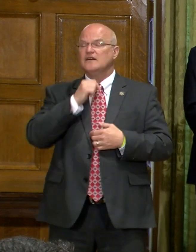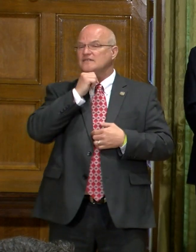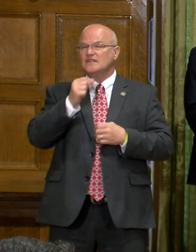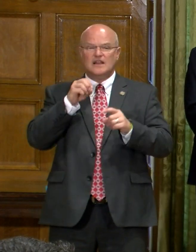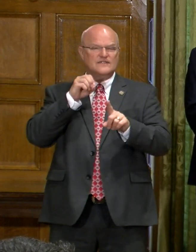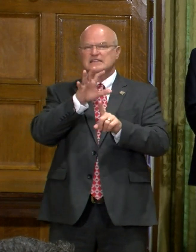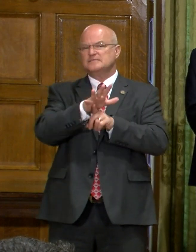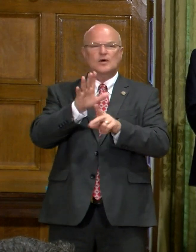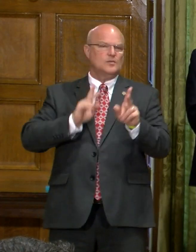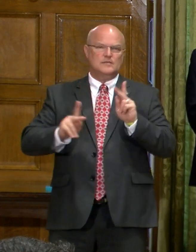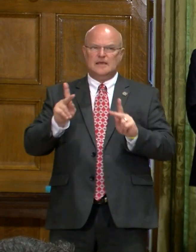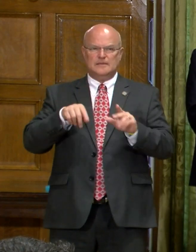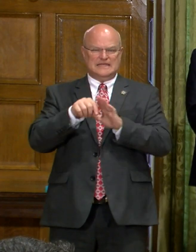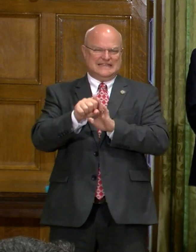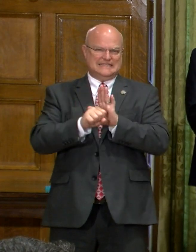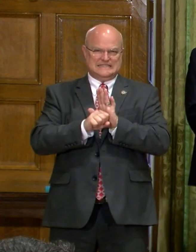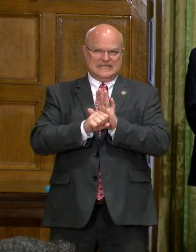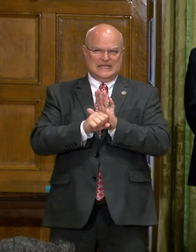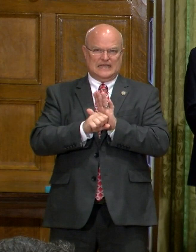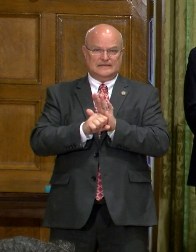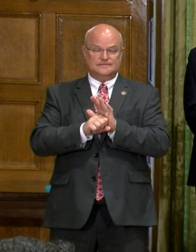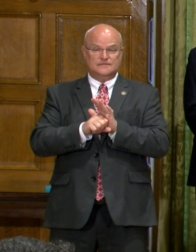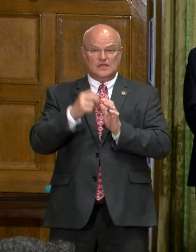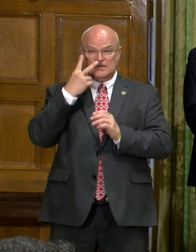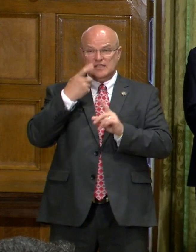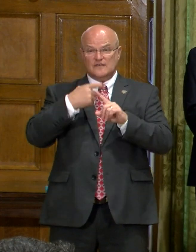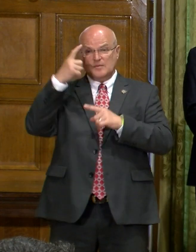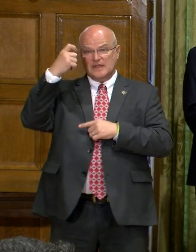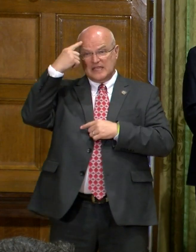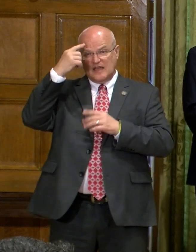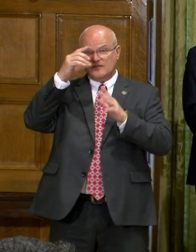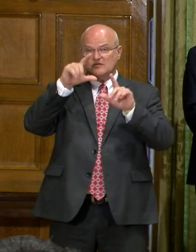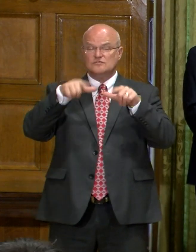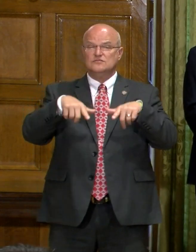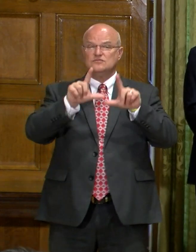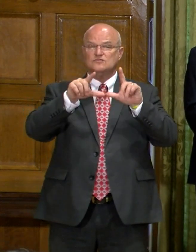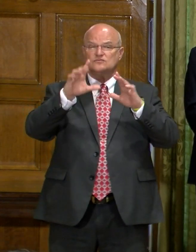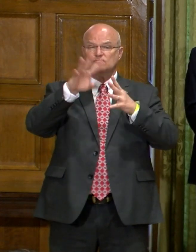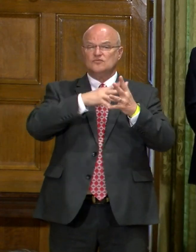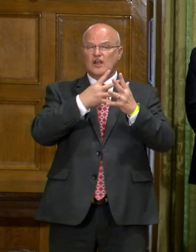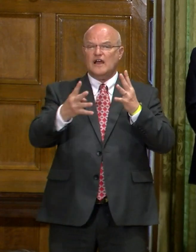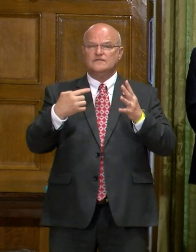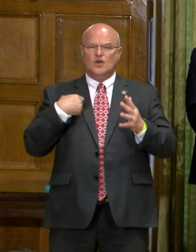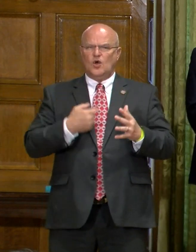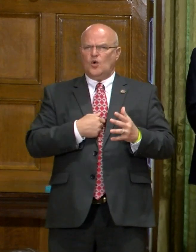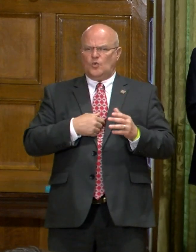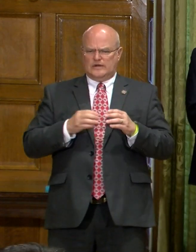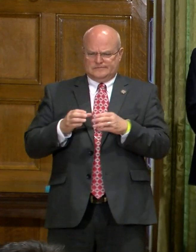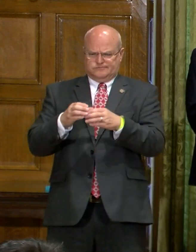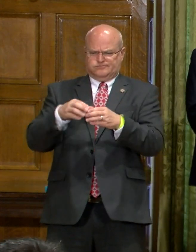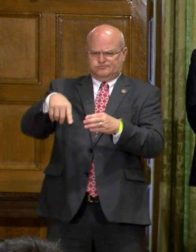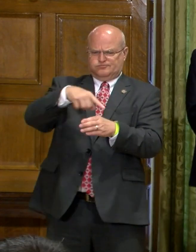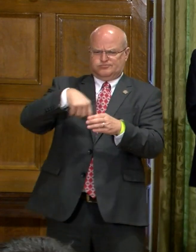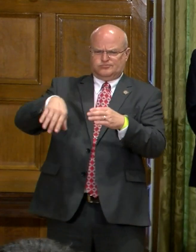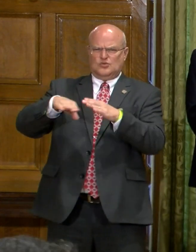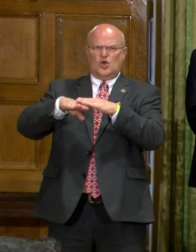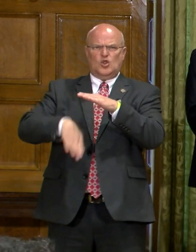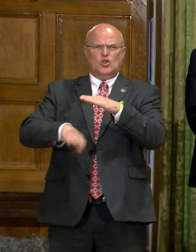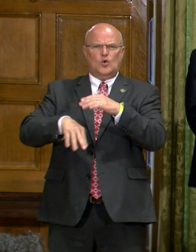not have exposed people in our state. As you can see from the governor's graphs, we're kind of an island of